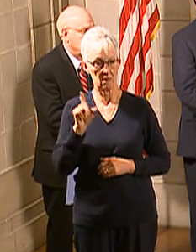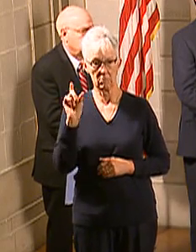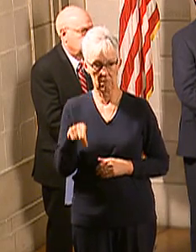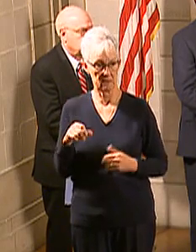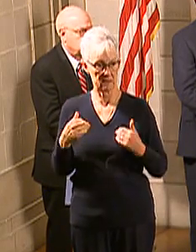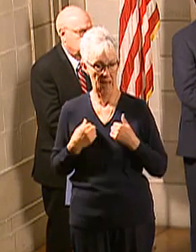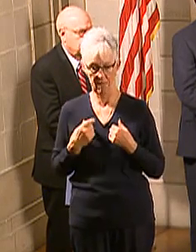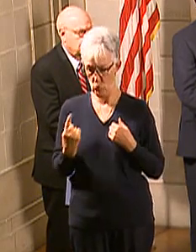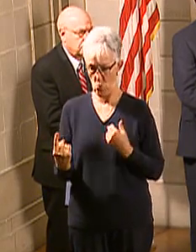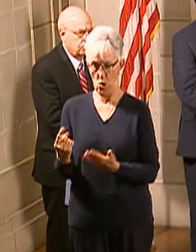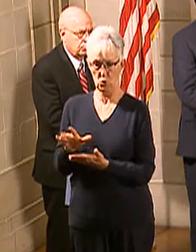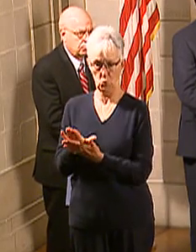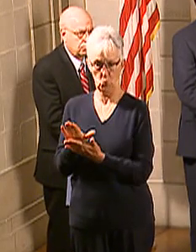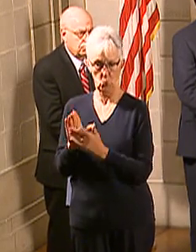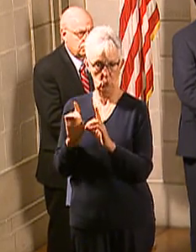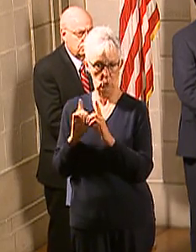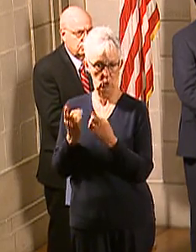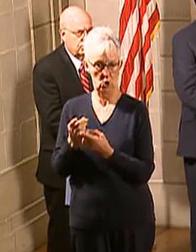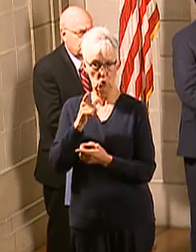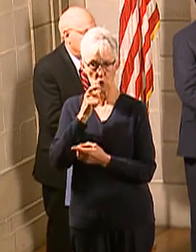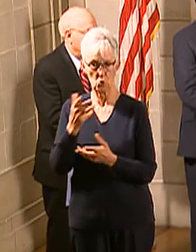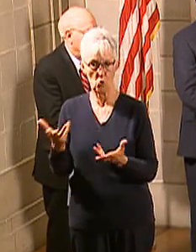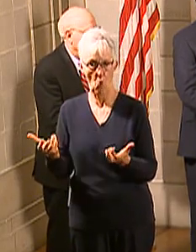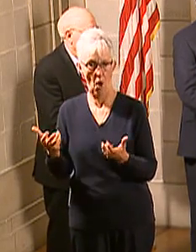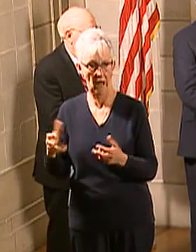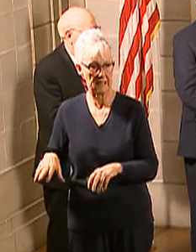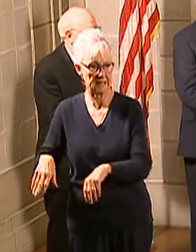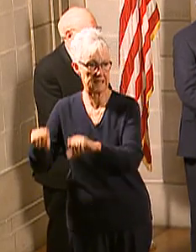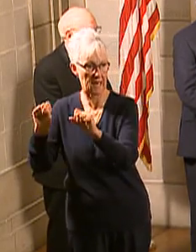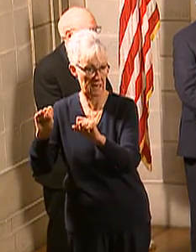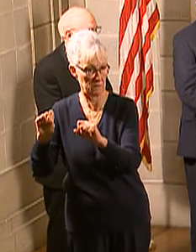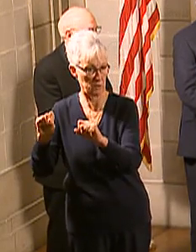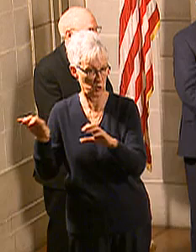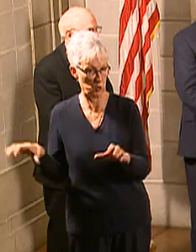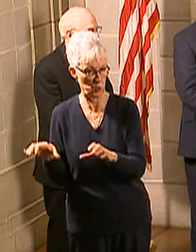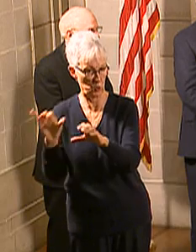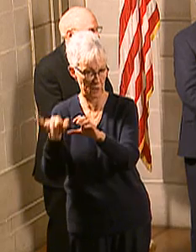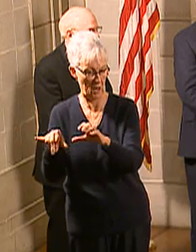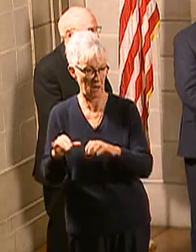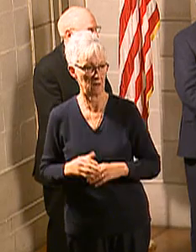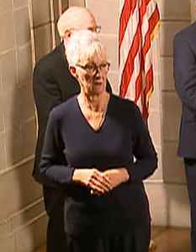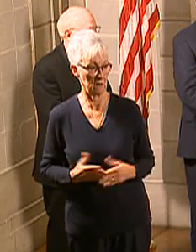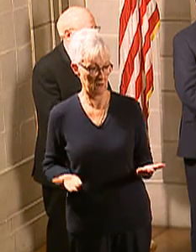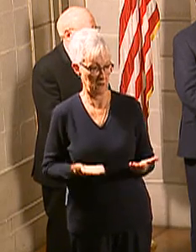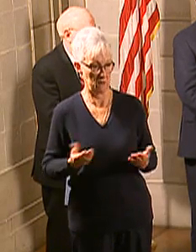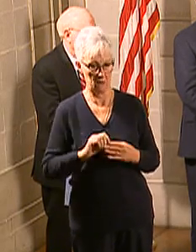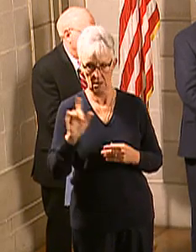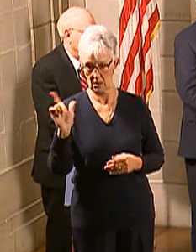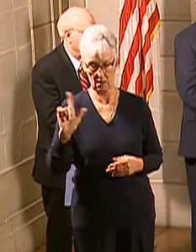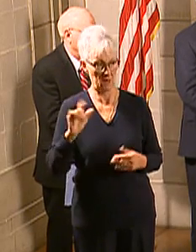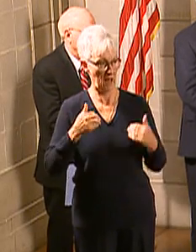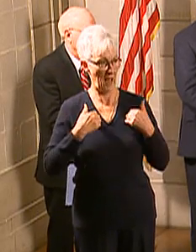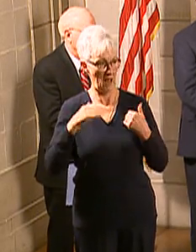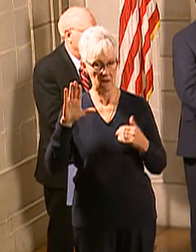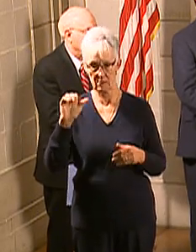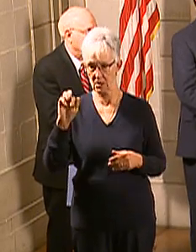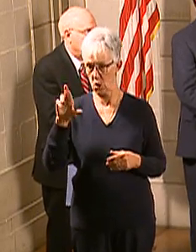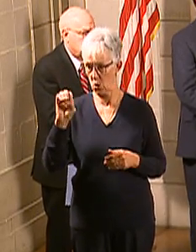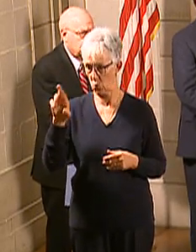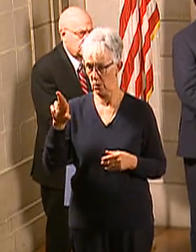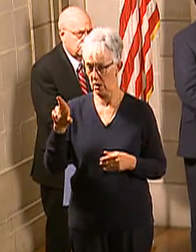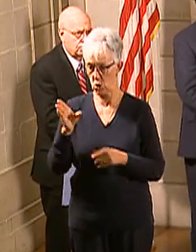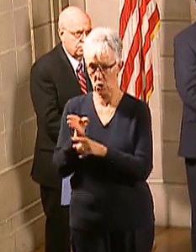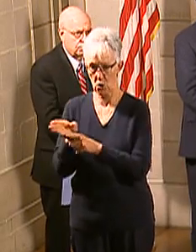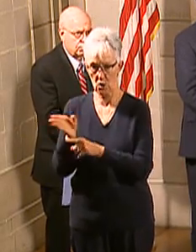district want to take the step to do that. But I do think you see that across the state. Here in Lincoln, for example, they've got a career academy that they're working